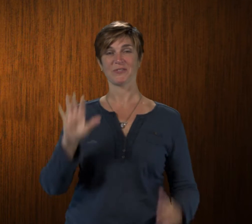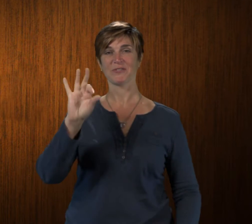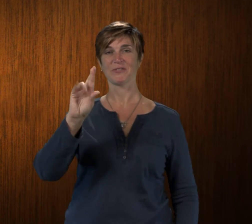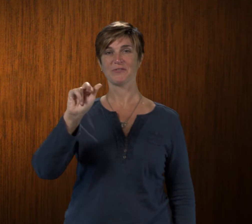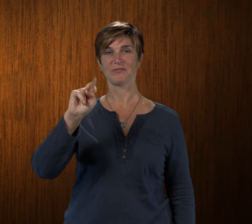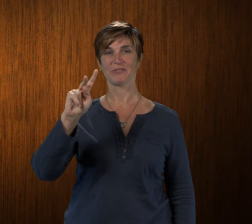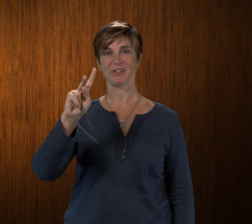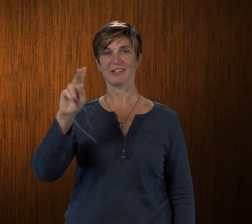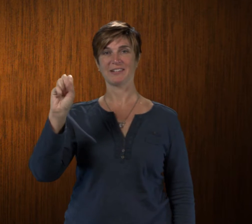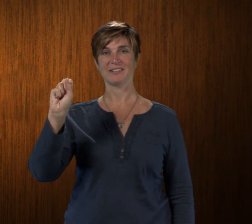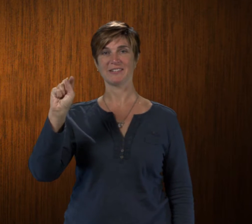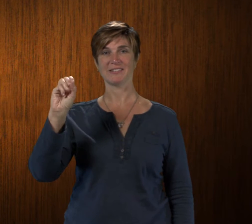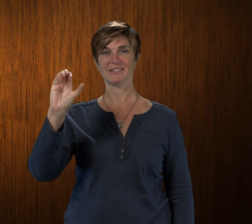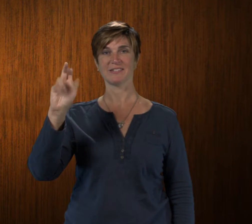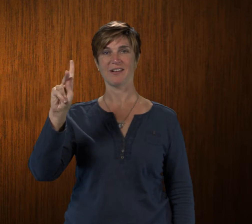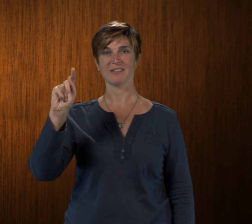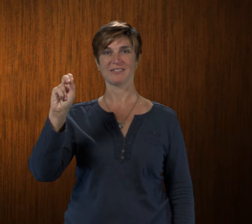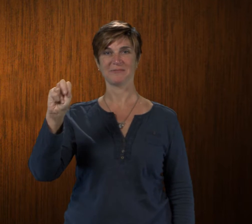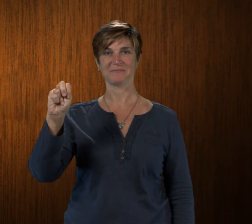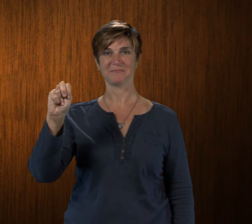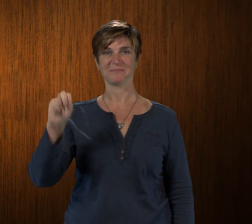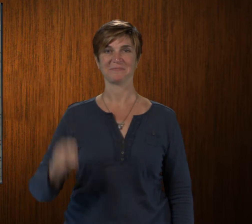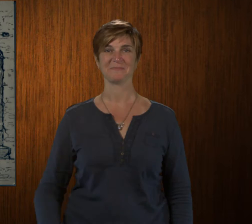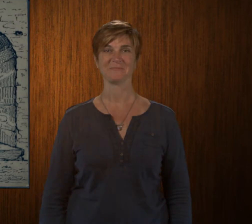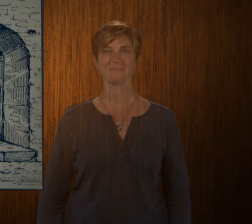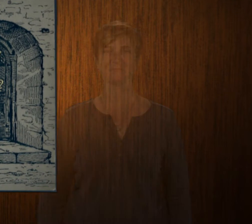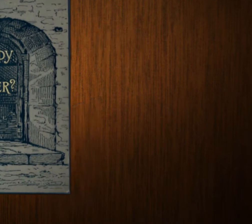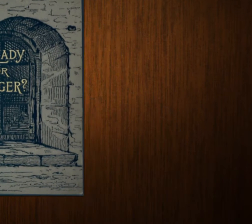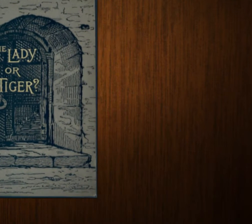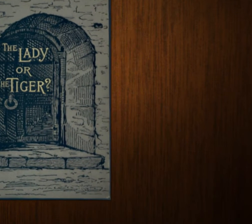Written by Frank Stockton.